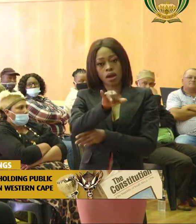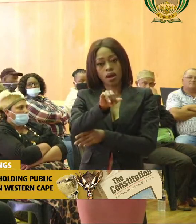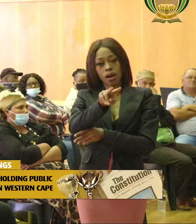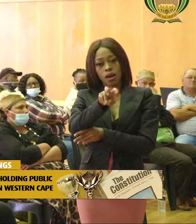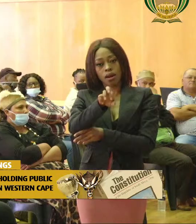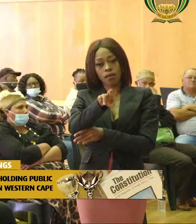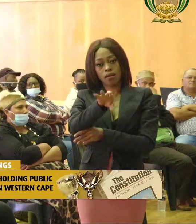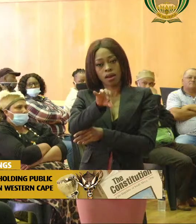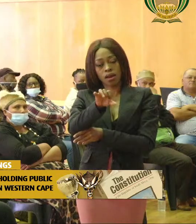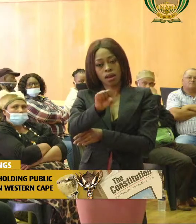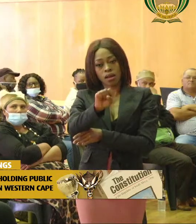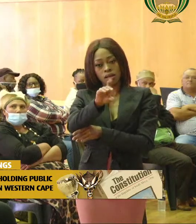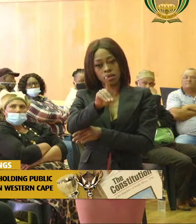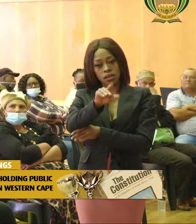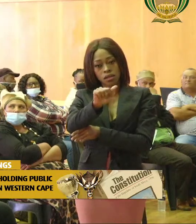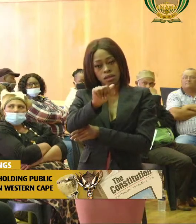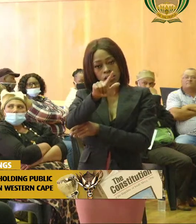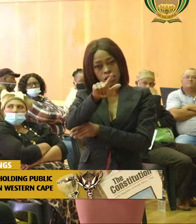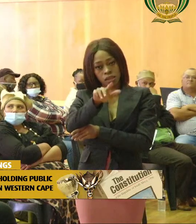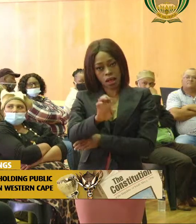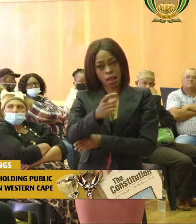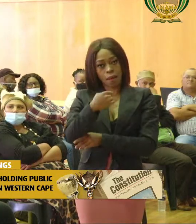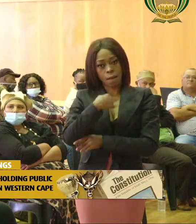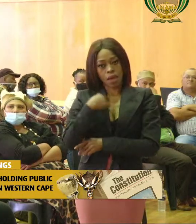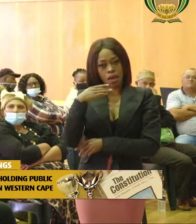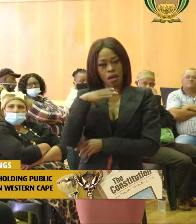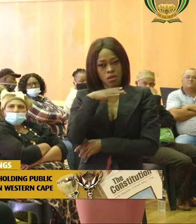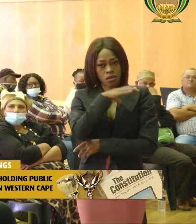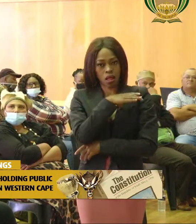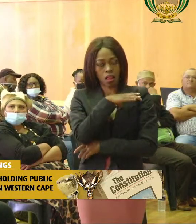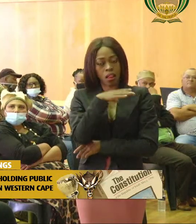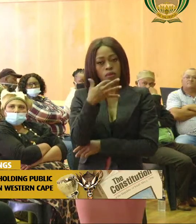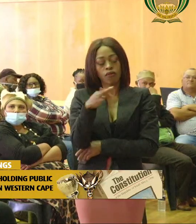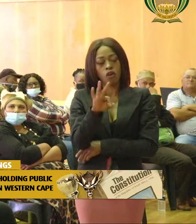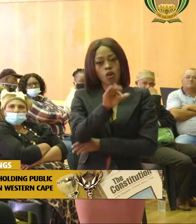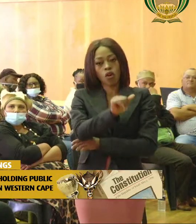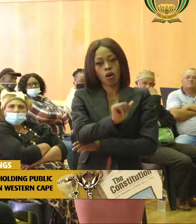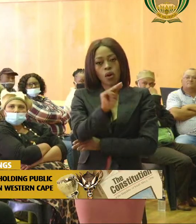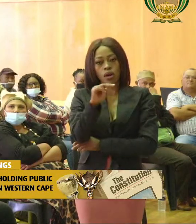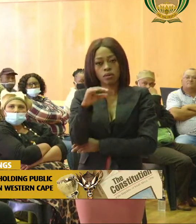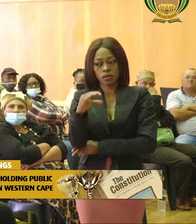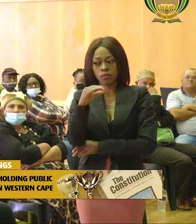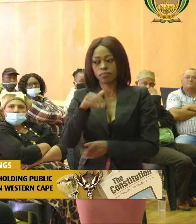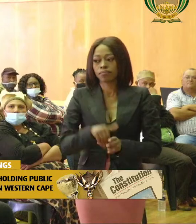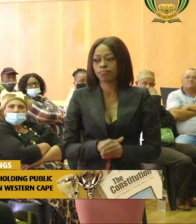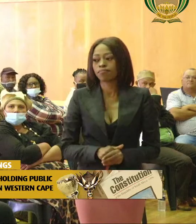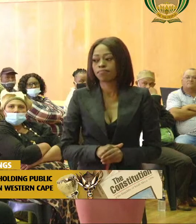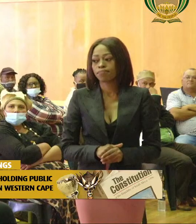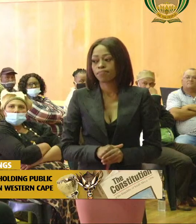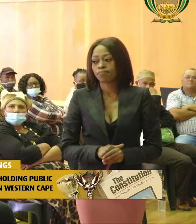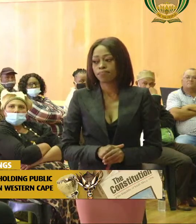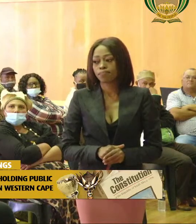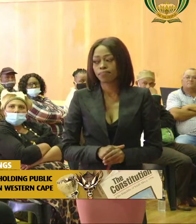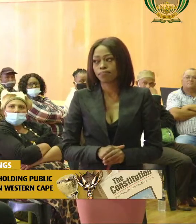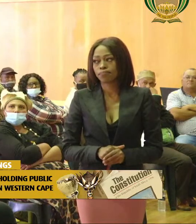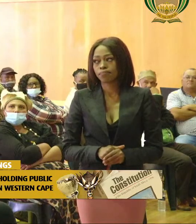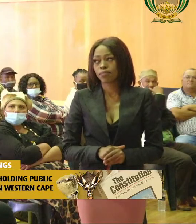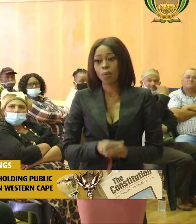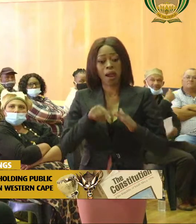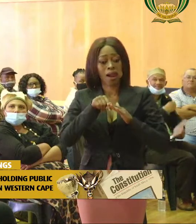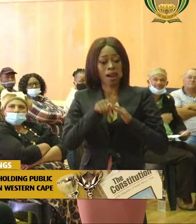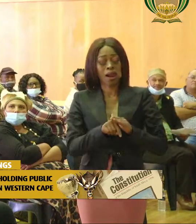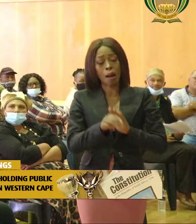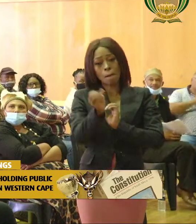Hesekwa. I'm the councillor of the African National Congress. I think, Chair, I won't dwell much